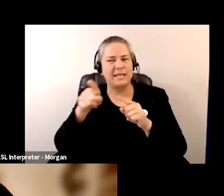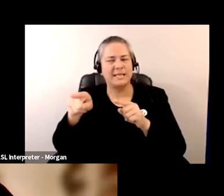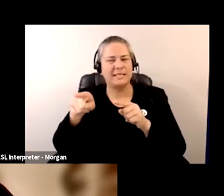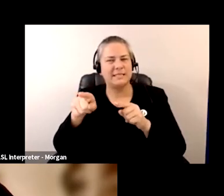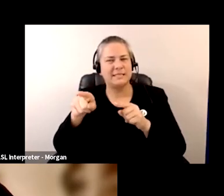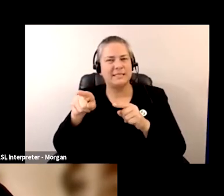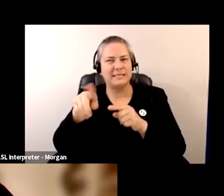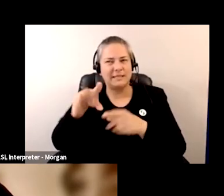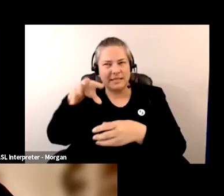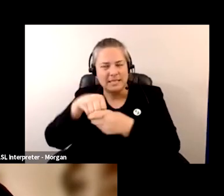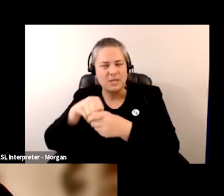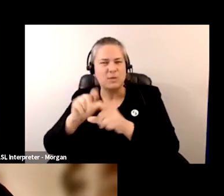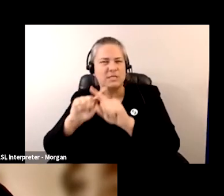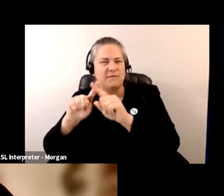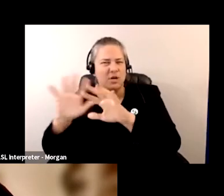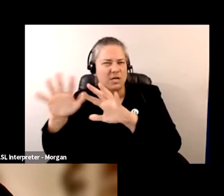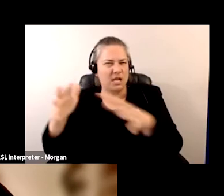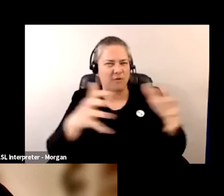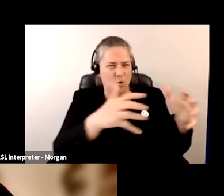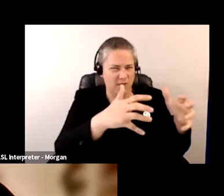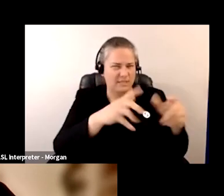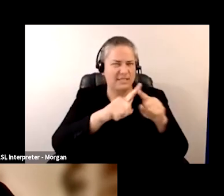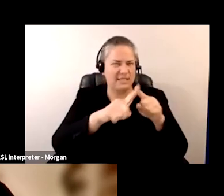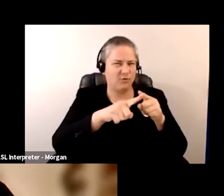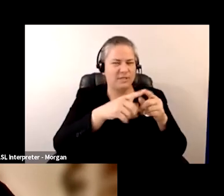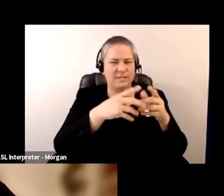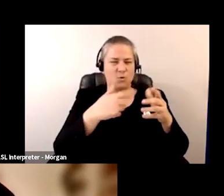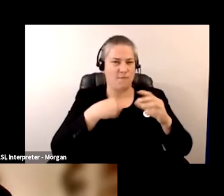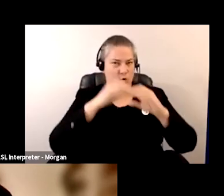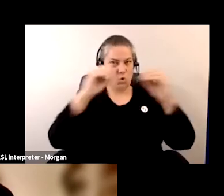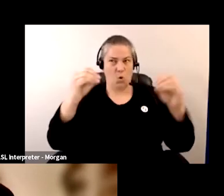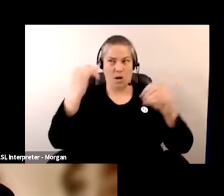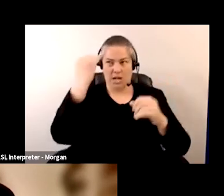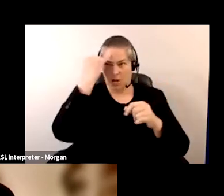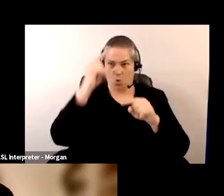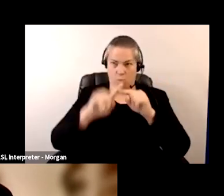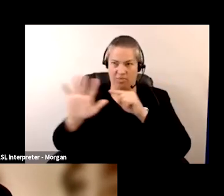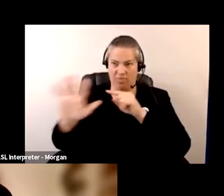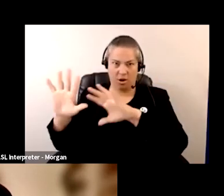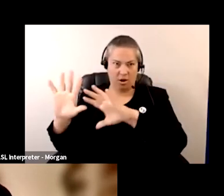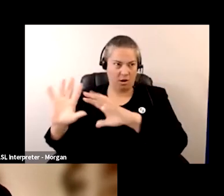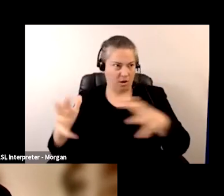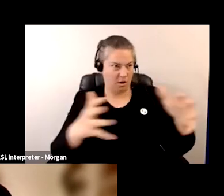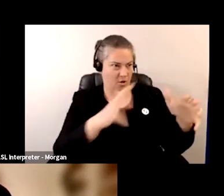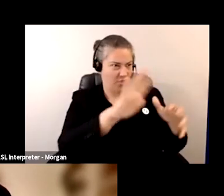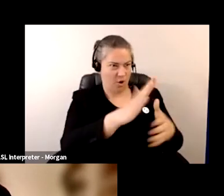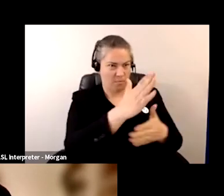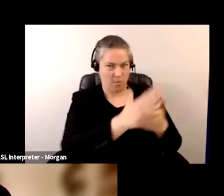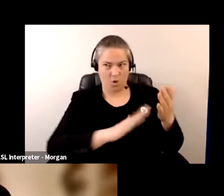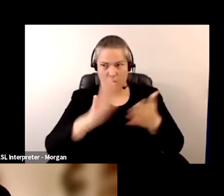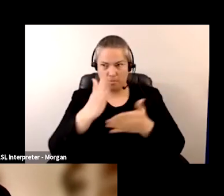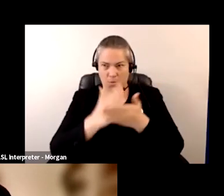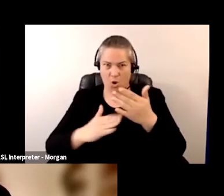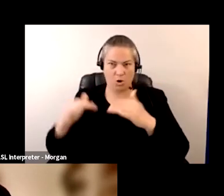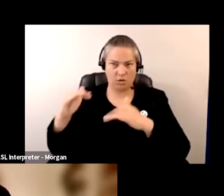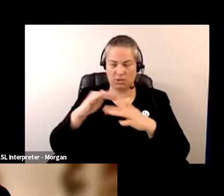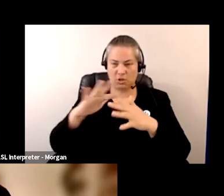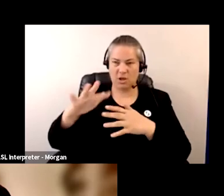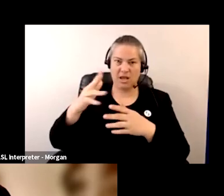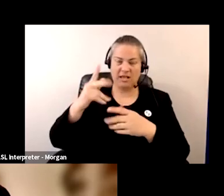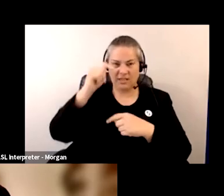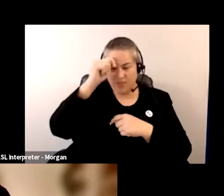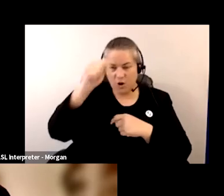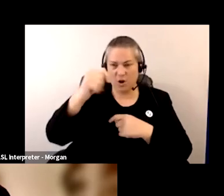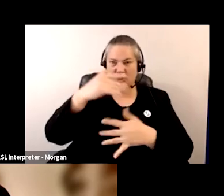dimensions on different categorical schemes. We have no idea what those categorical schemes, as theory and continued social development